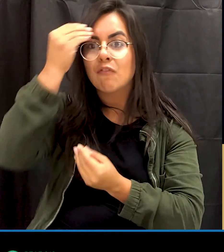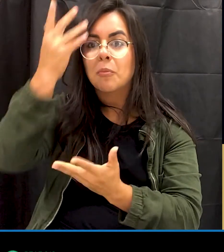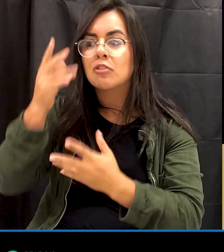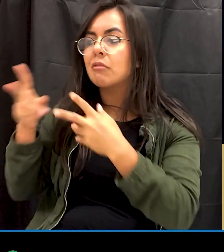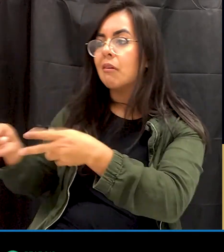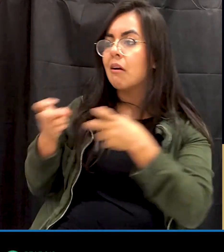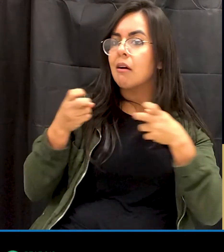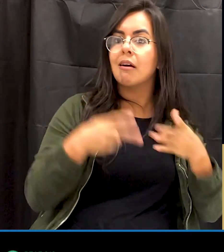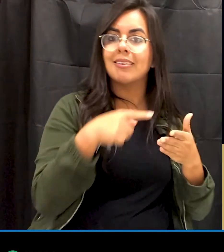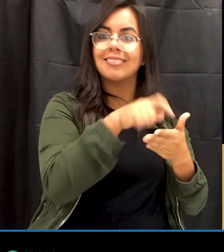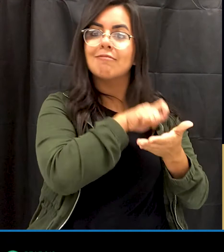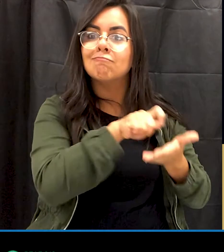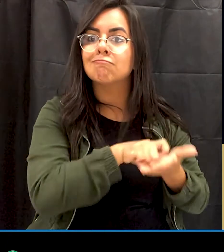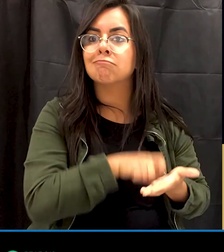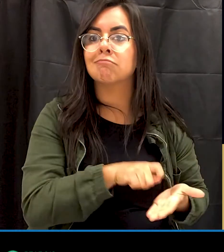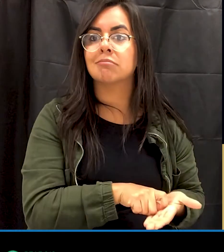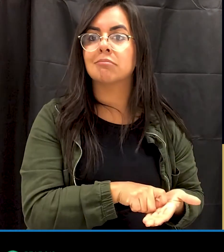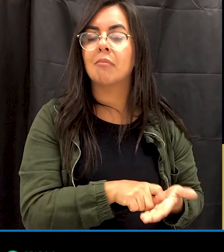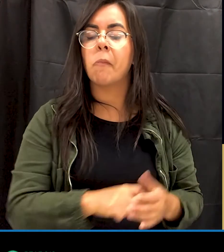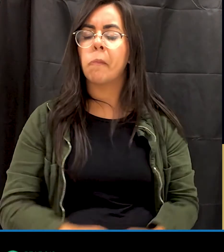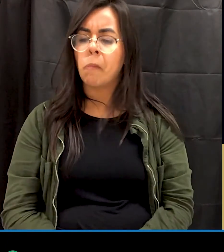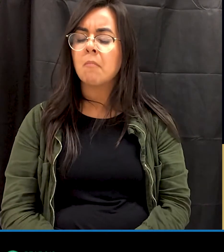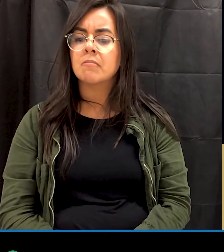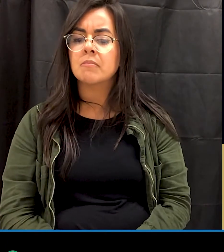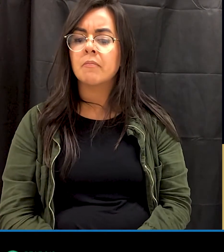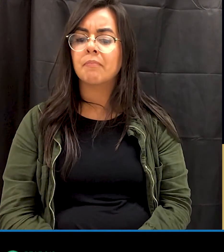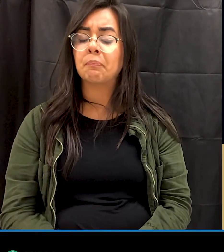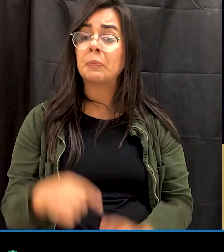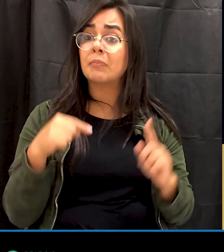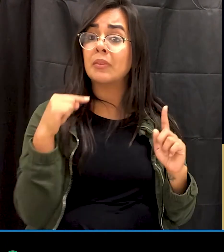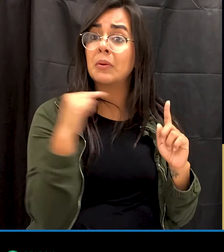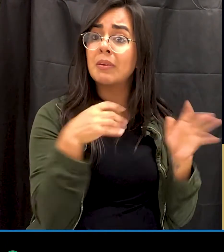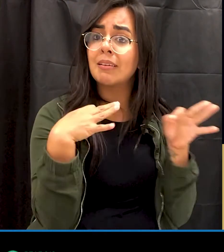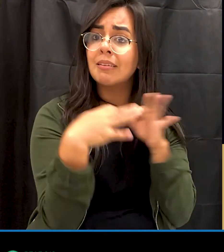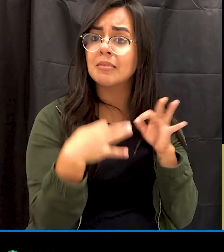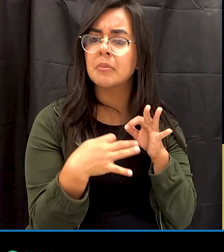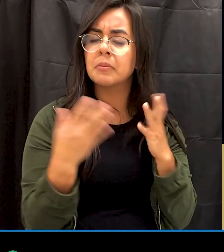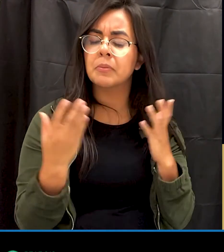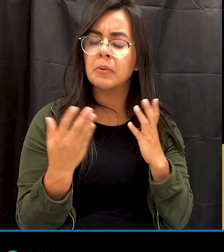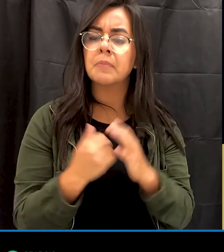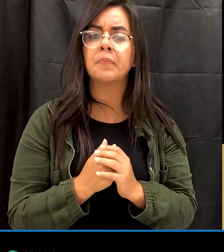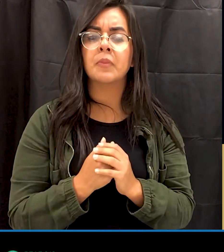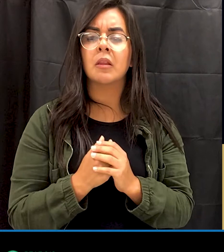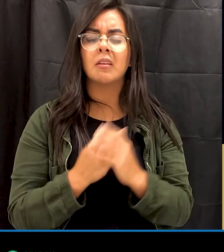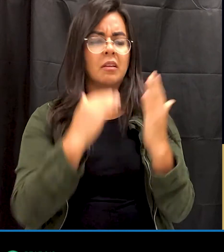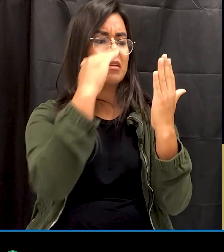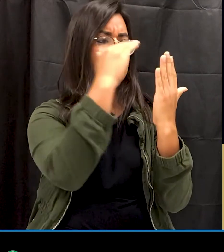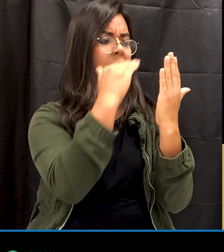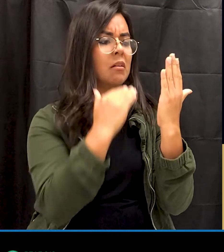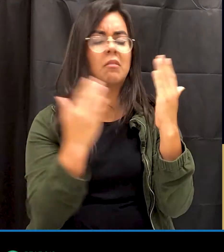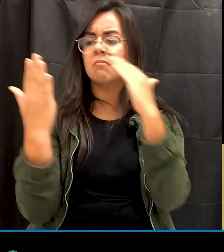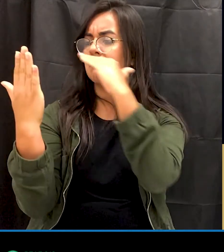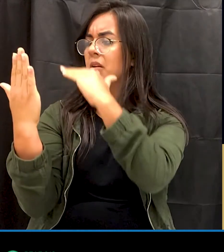to their children and their grandchildren. And according to Julius Africanus, the reason for this discrepancy